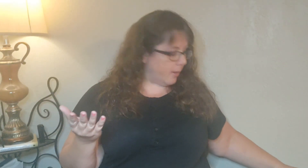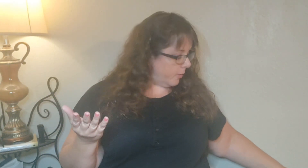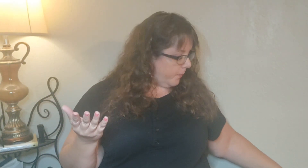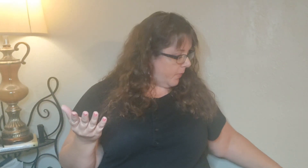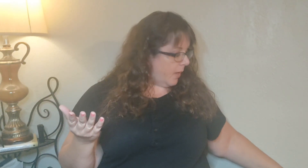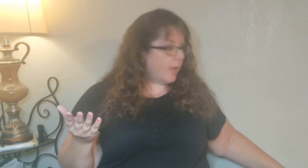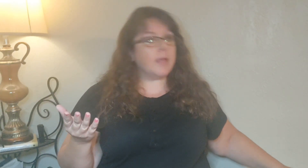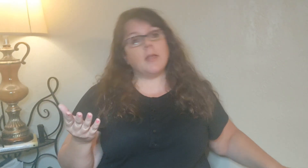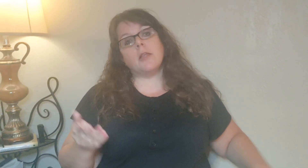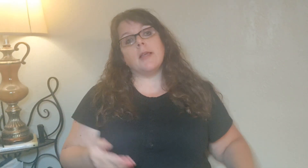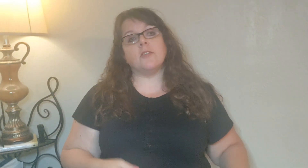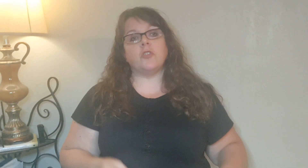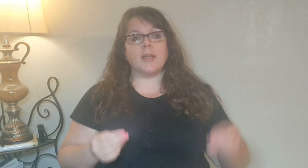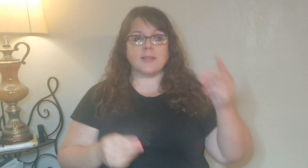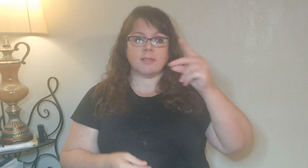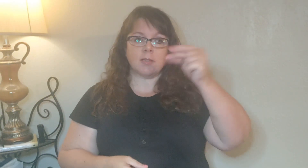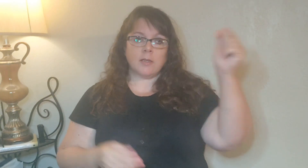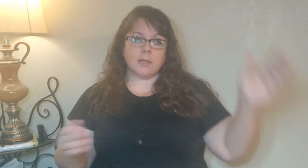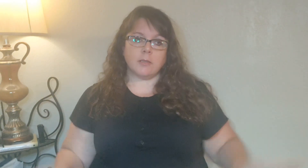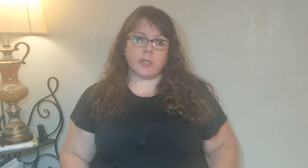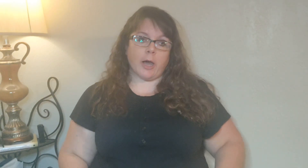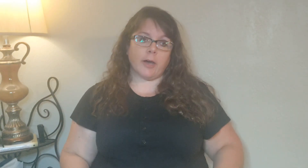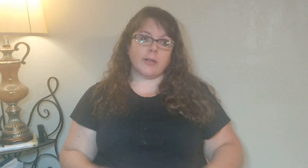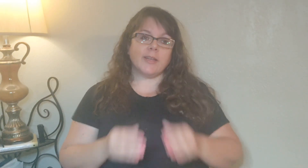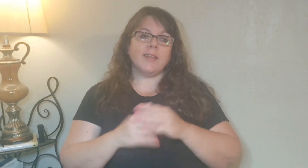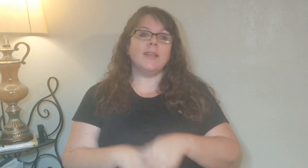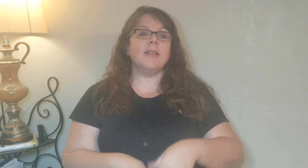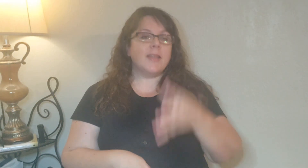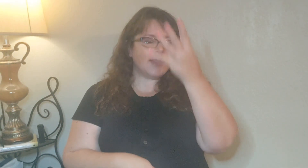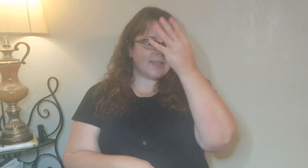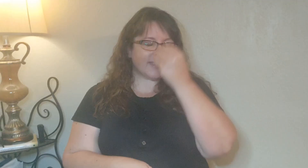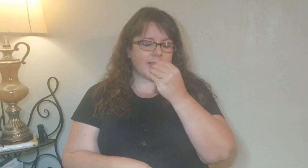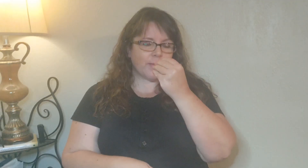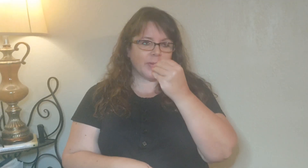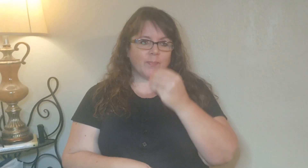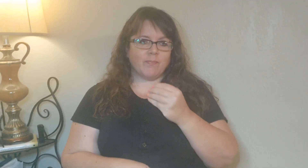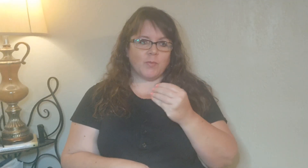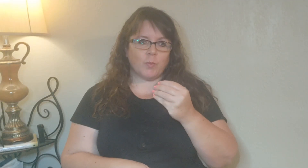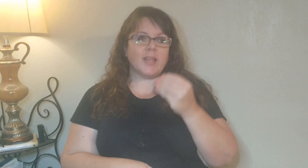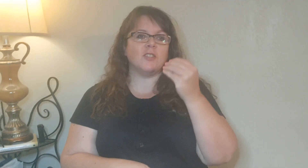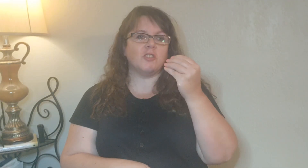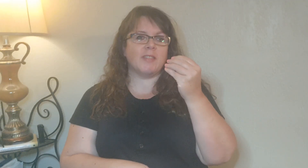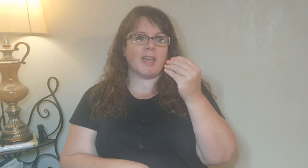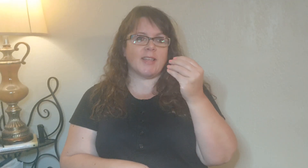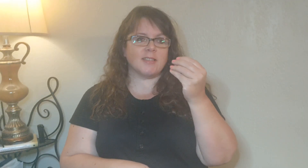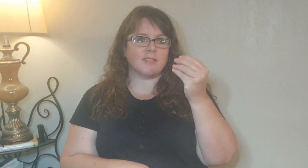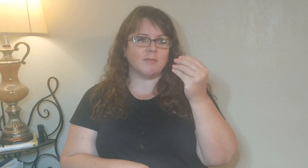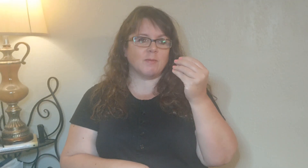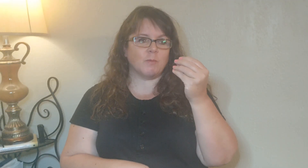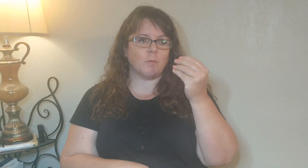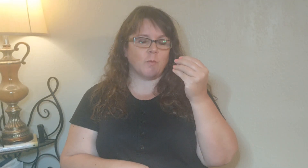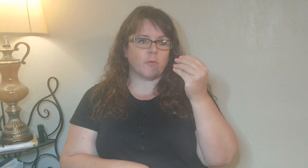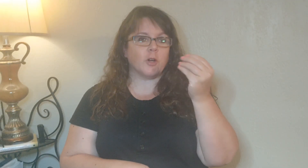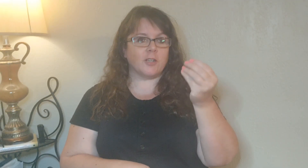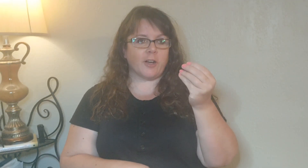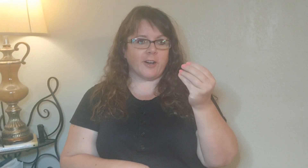ASL it's just dog, sleep, which that is for a dog.